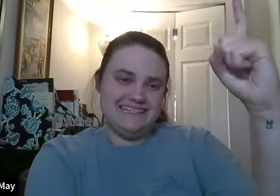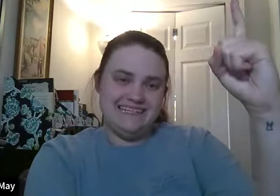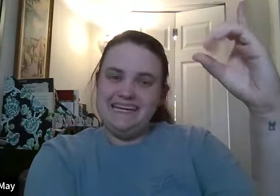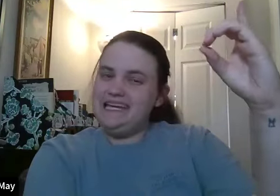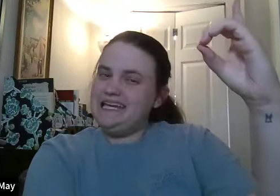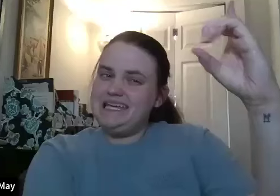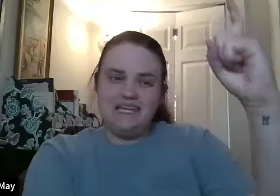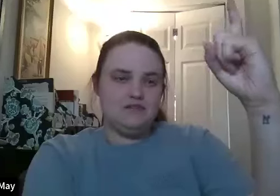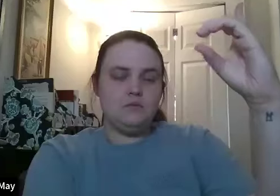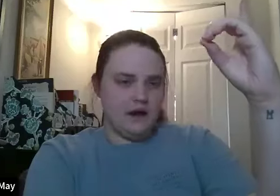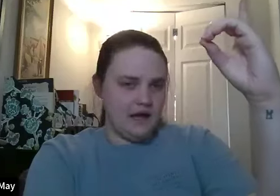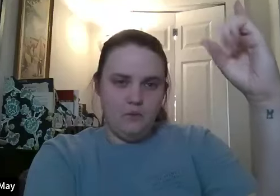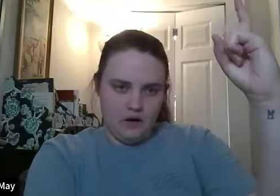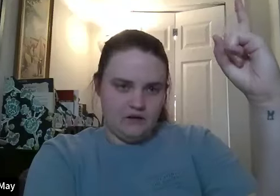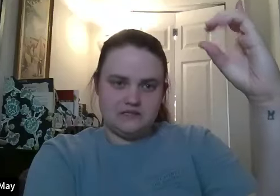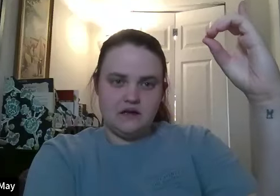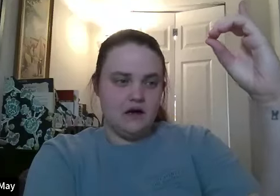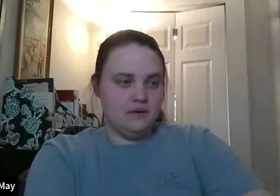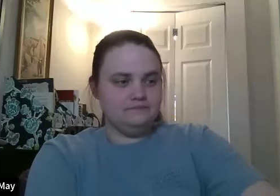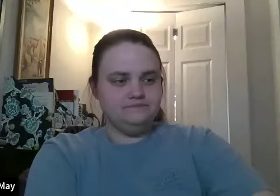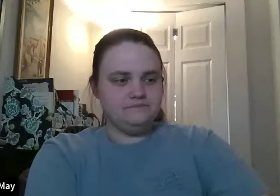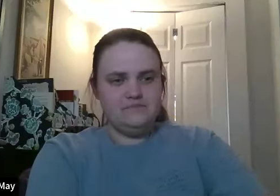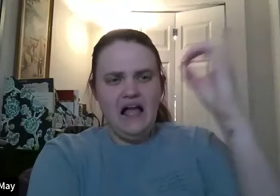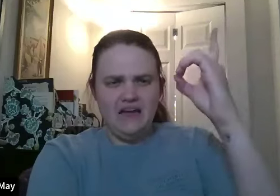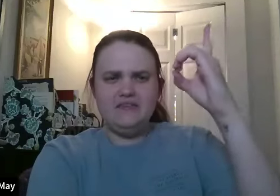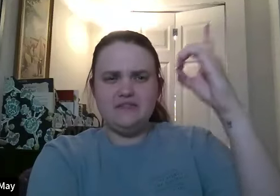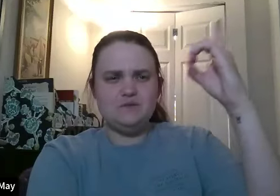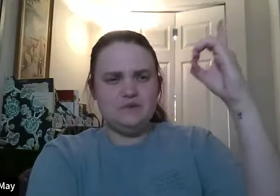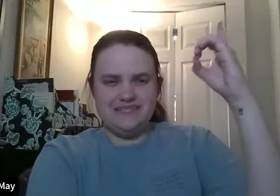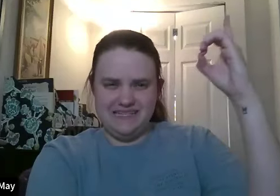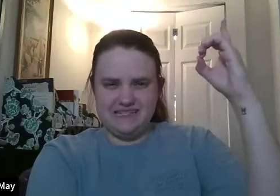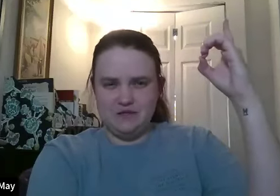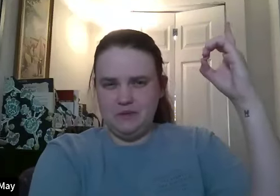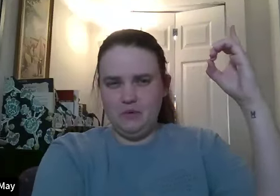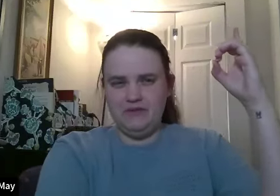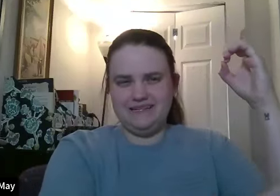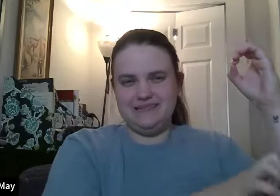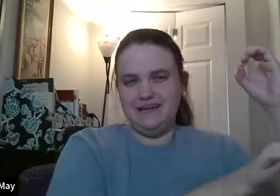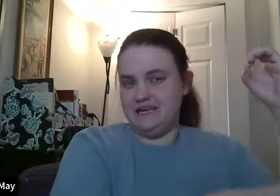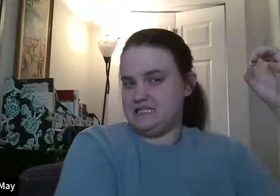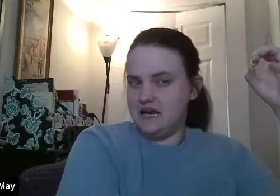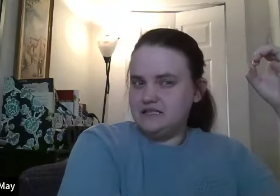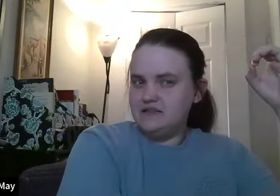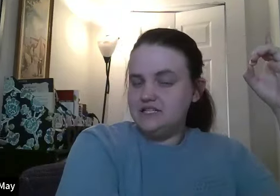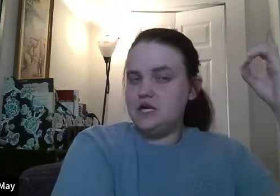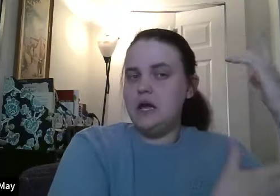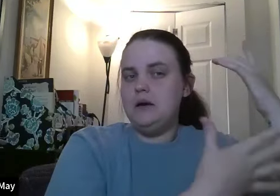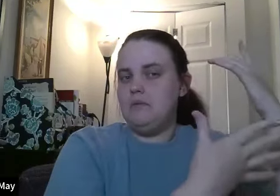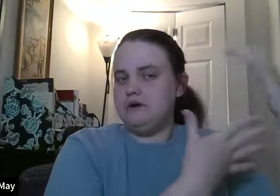D. Either way works. I think this one with the D is a little bit more like signing exact English, but